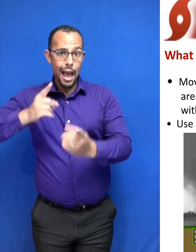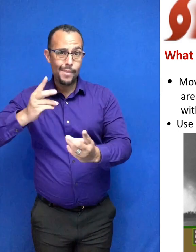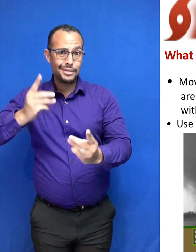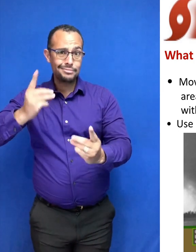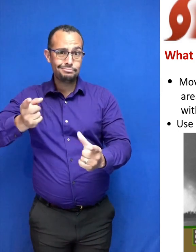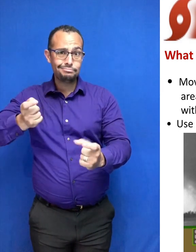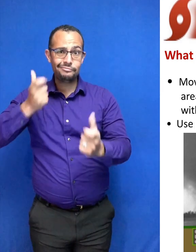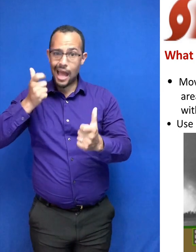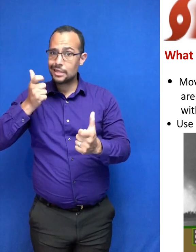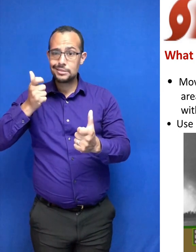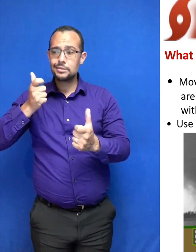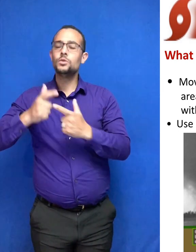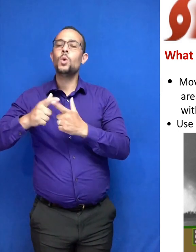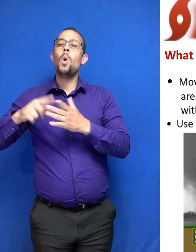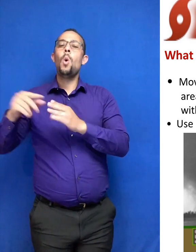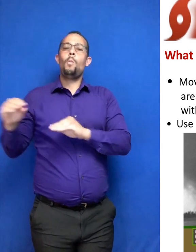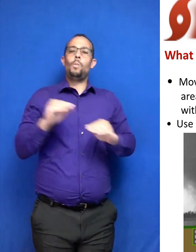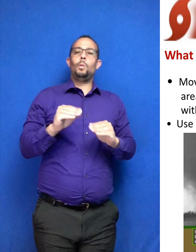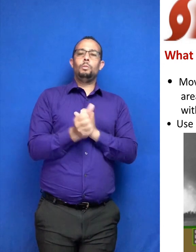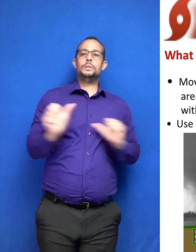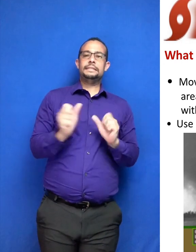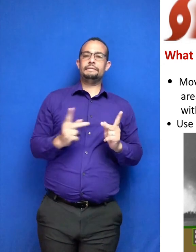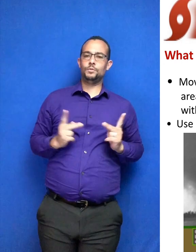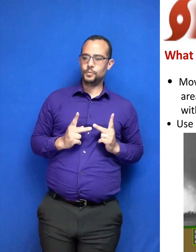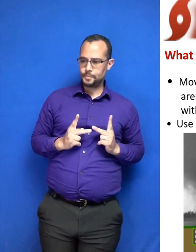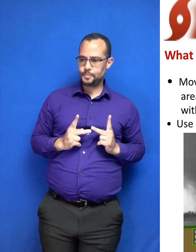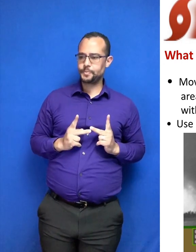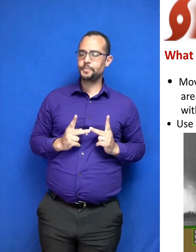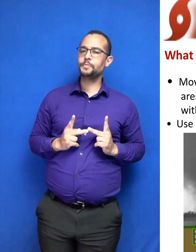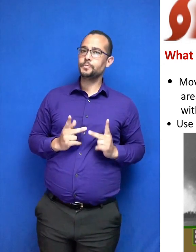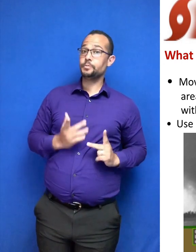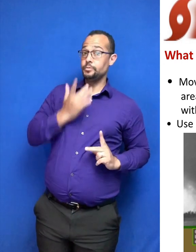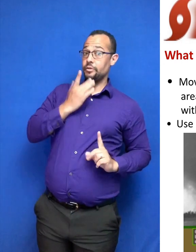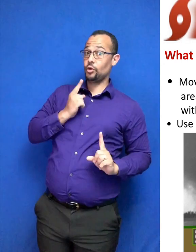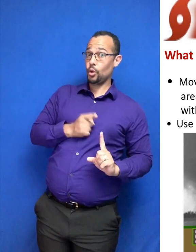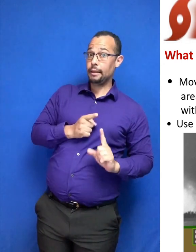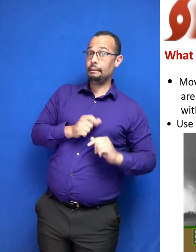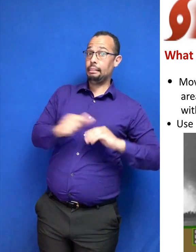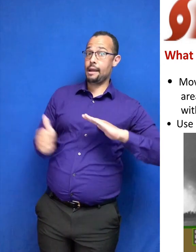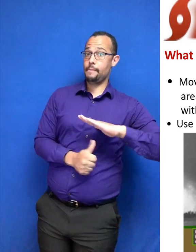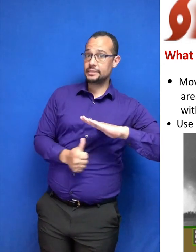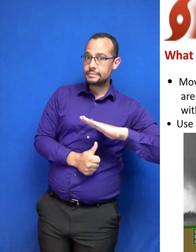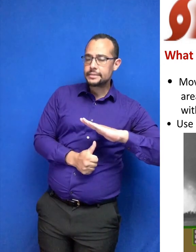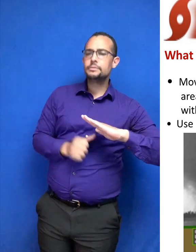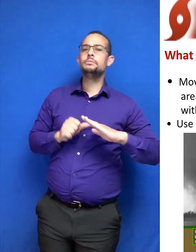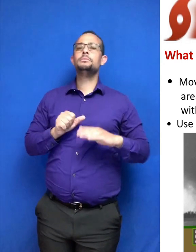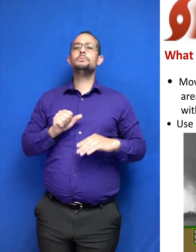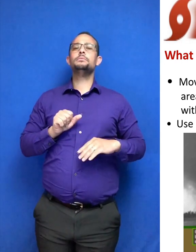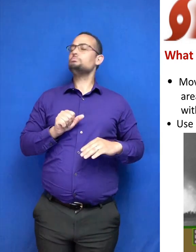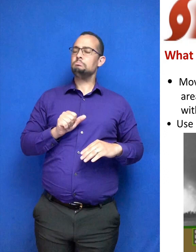warning. Safe area is usually a basement or the most interior room that has no